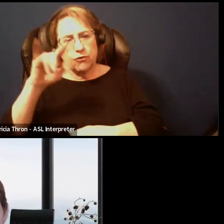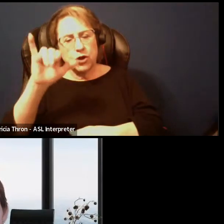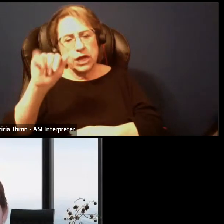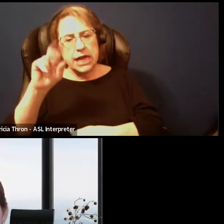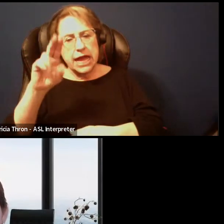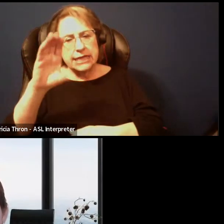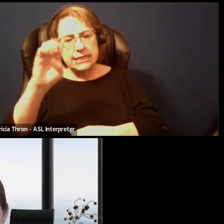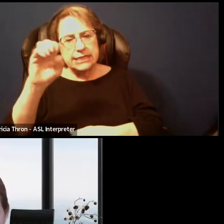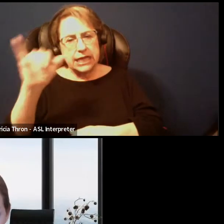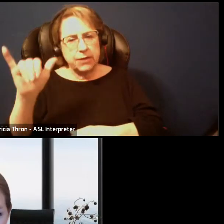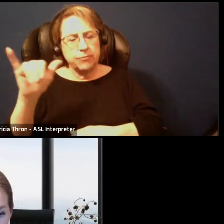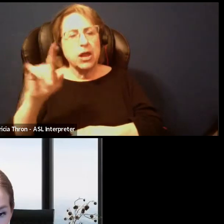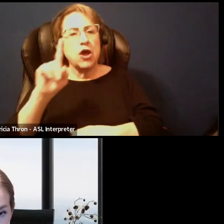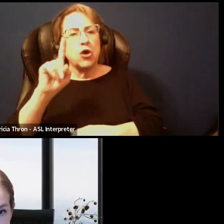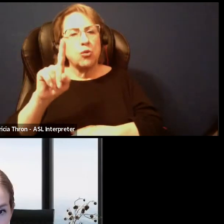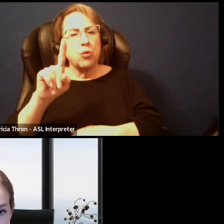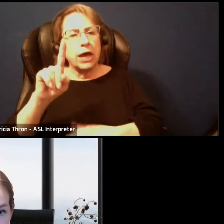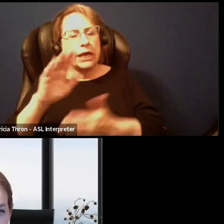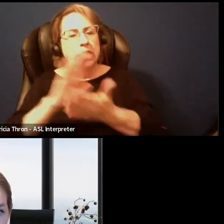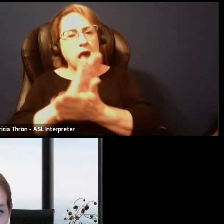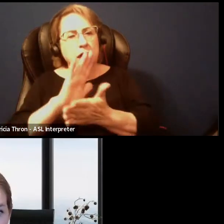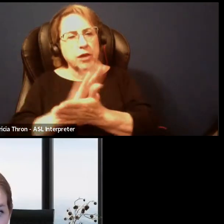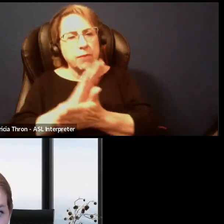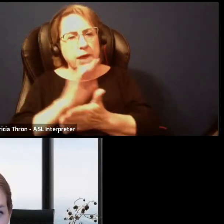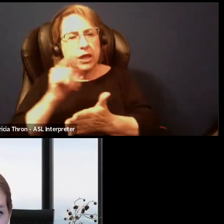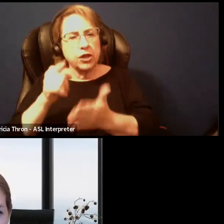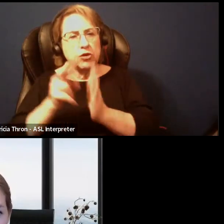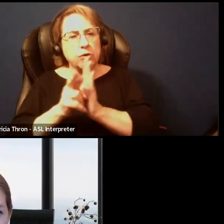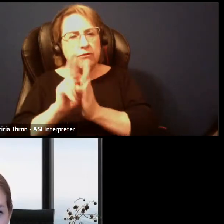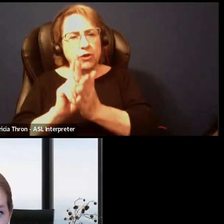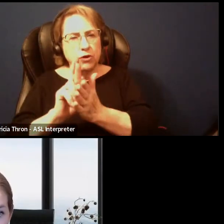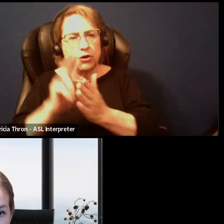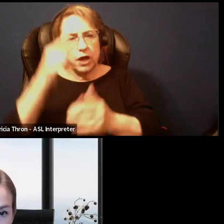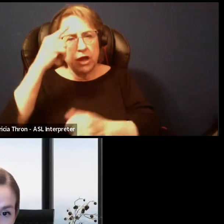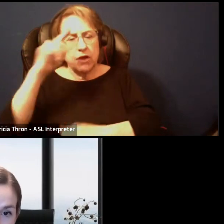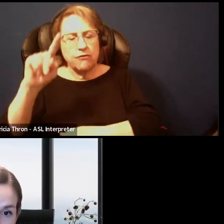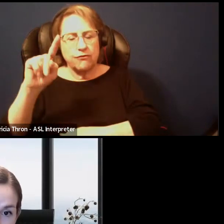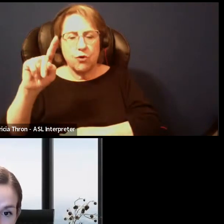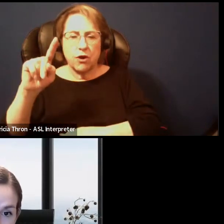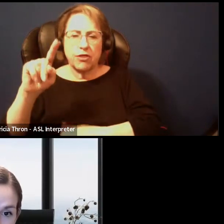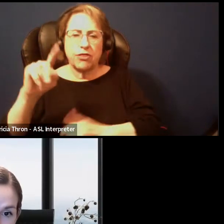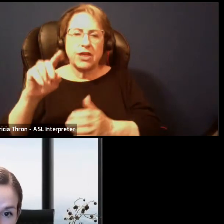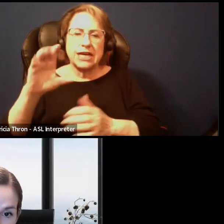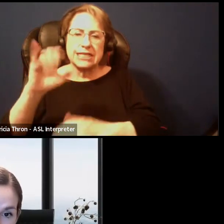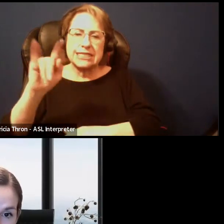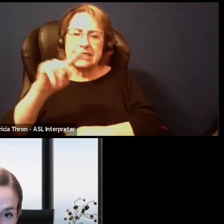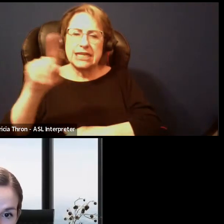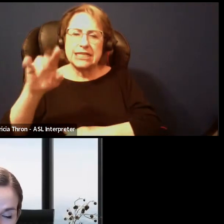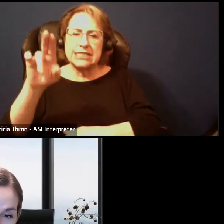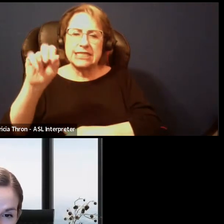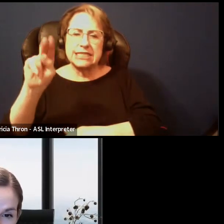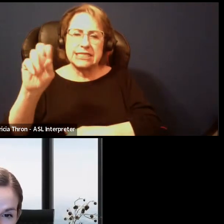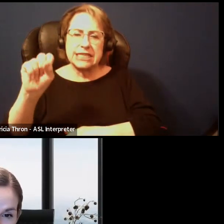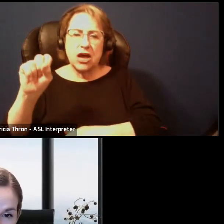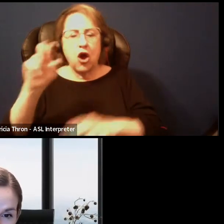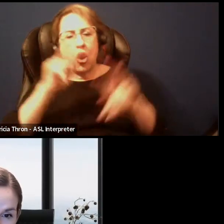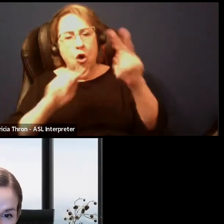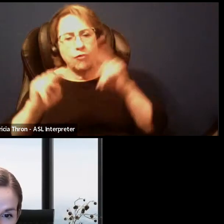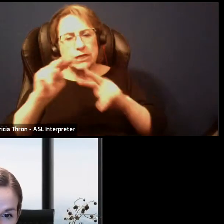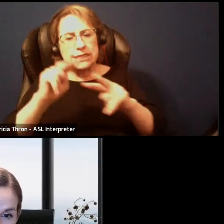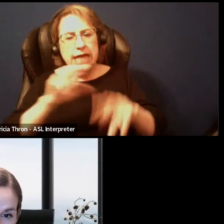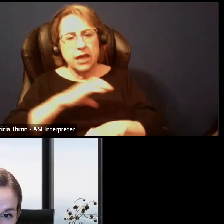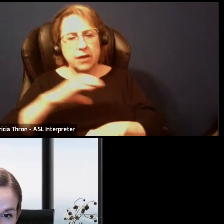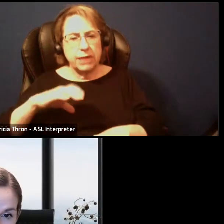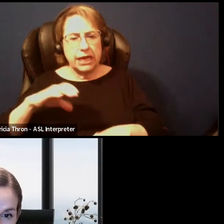documents that you reviewed last night with the Citizens Oversight Committee for Measure L has about 24